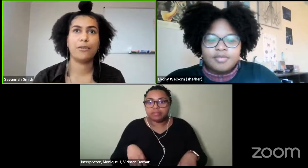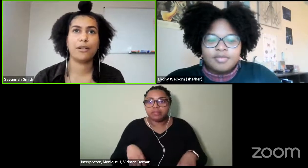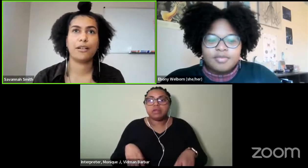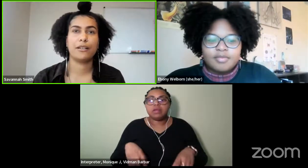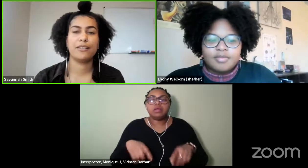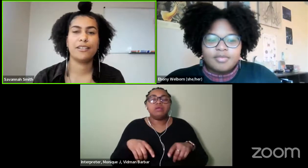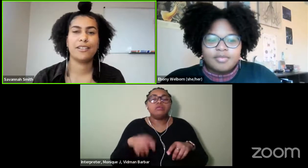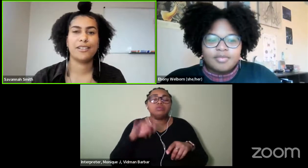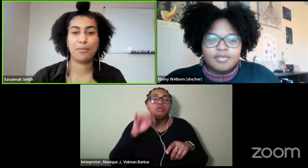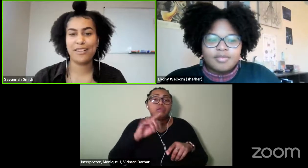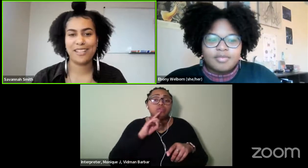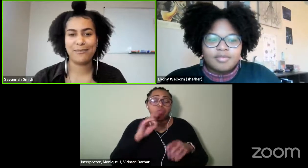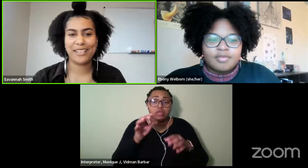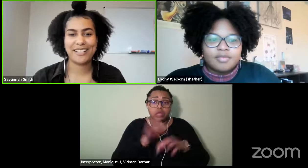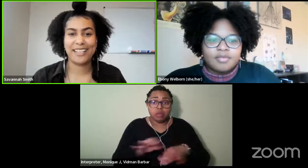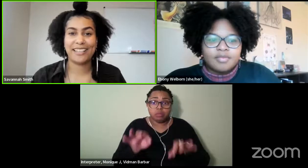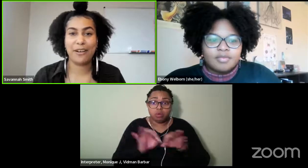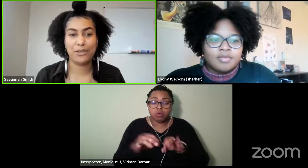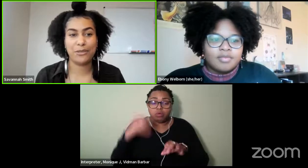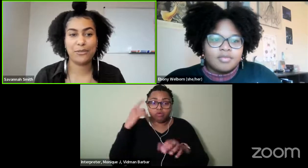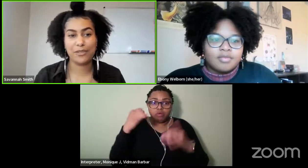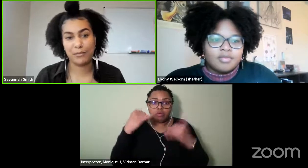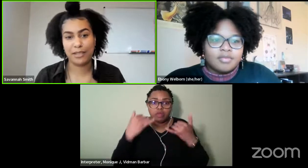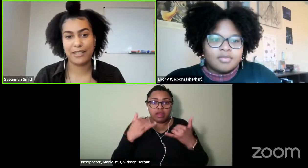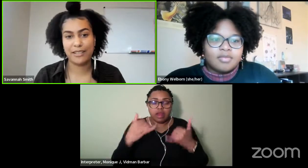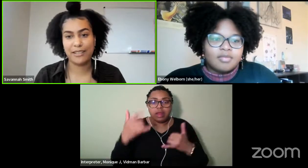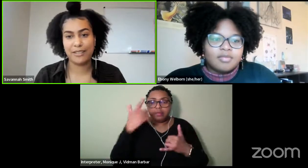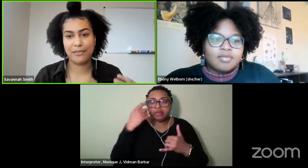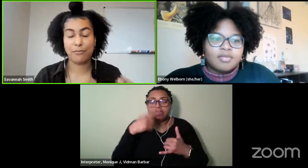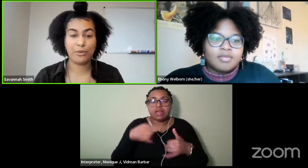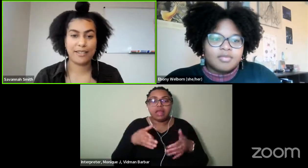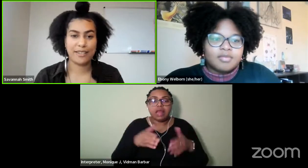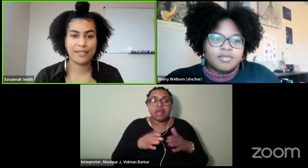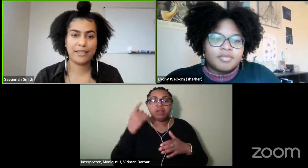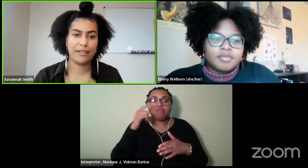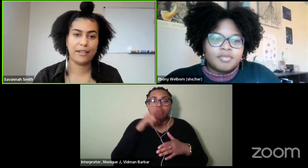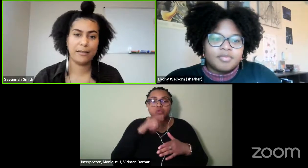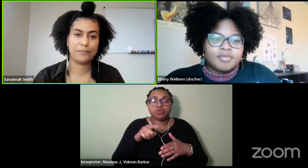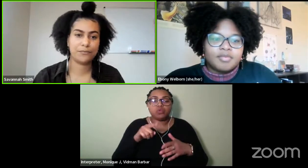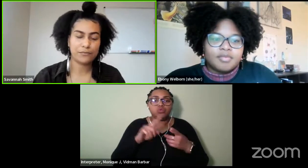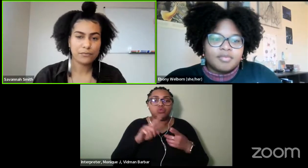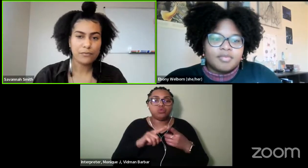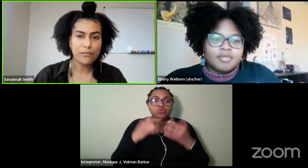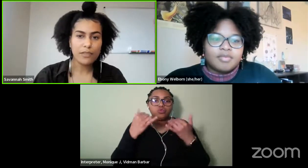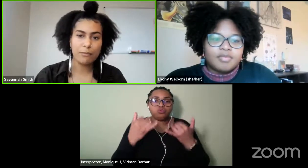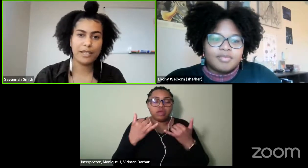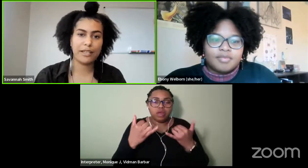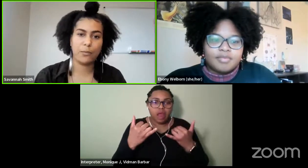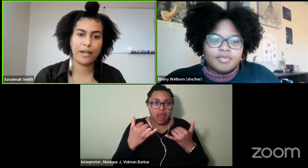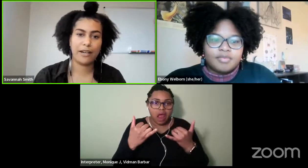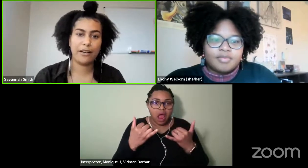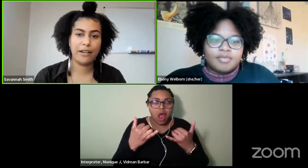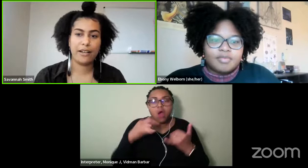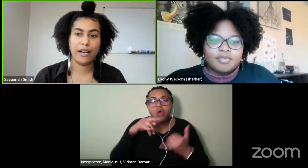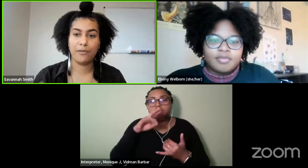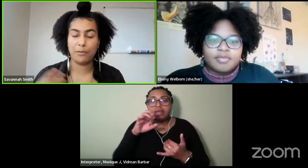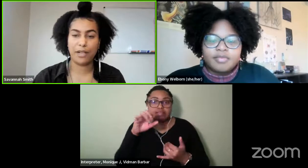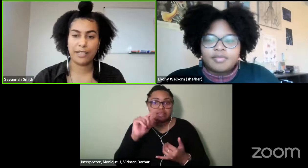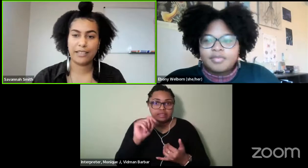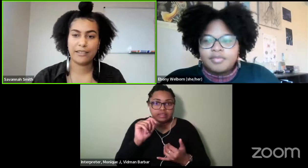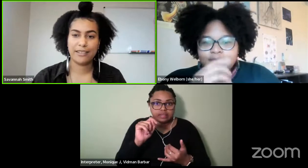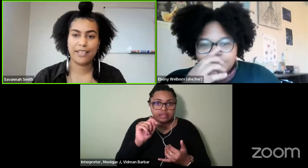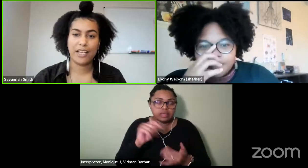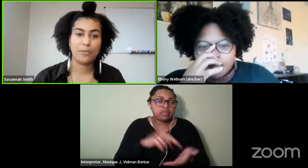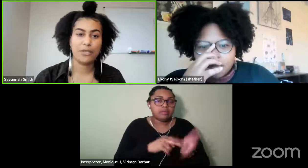important for the present because they allow you to be present. Being aware of